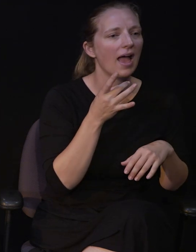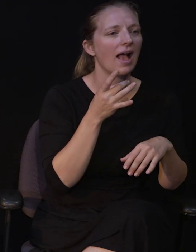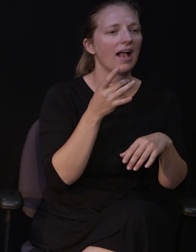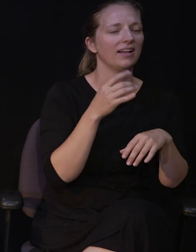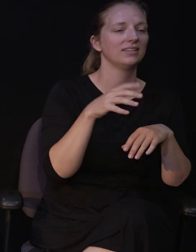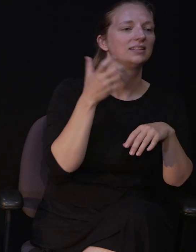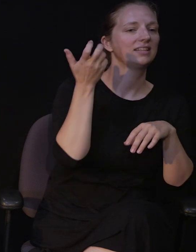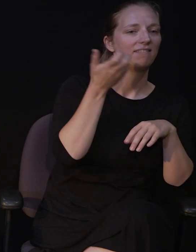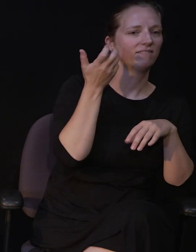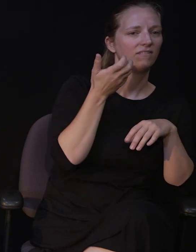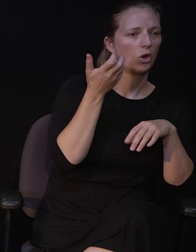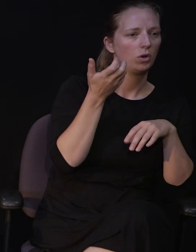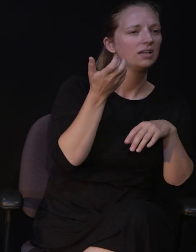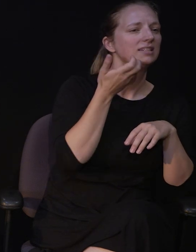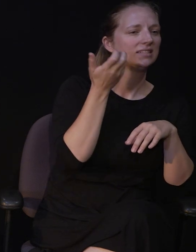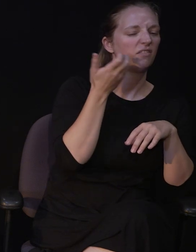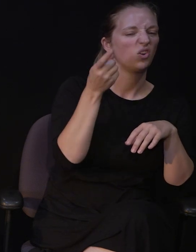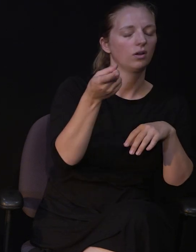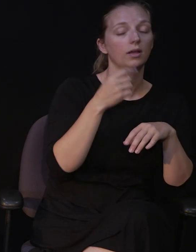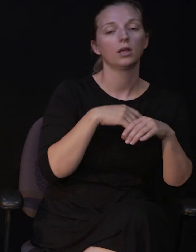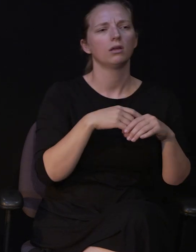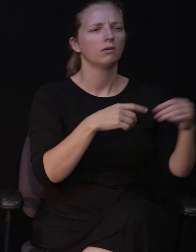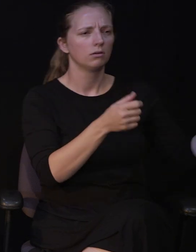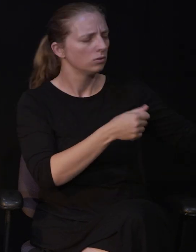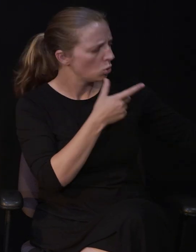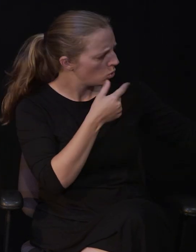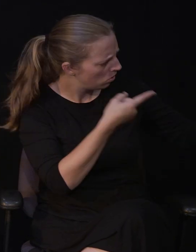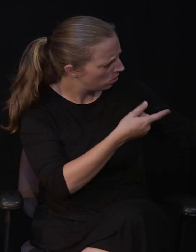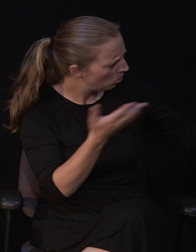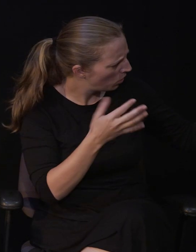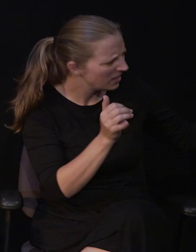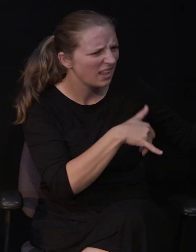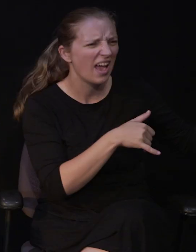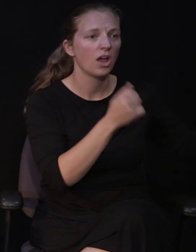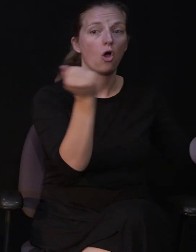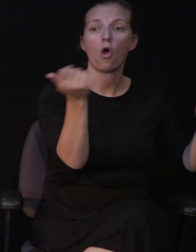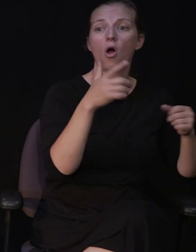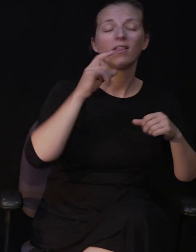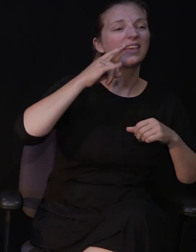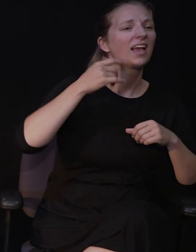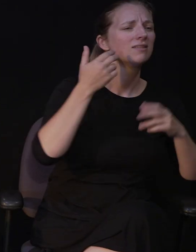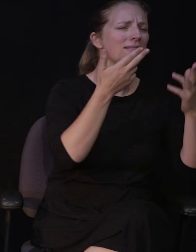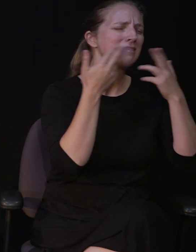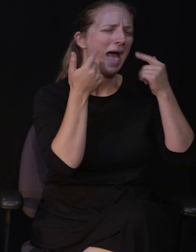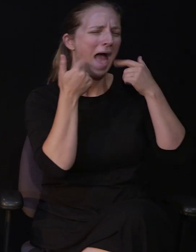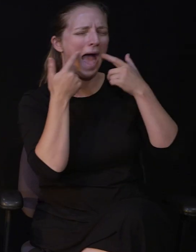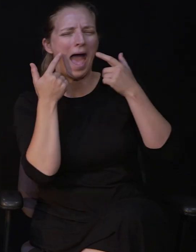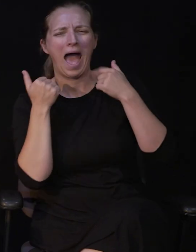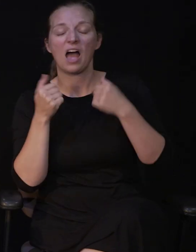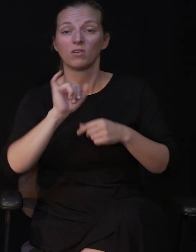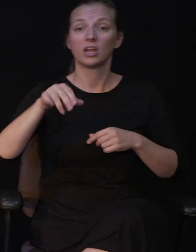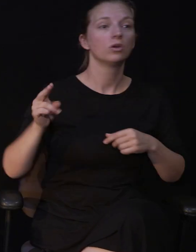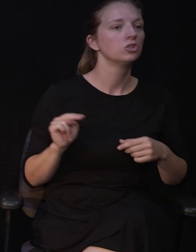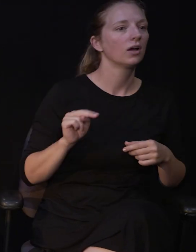was like, who did this one? And what is it? And all the kids were like laughing, like, and it was